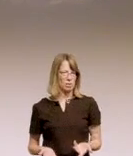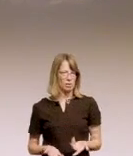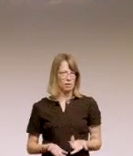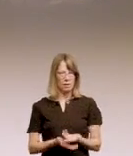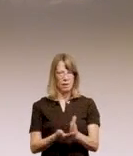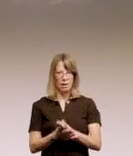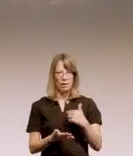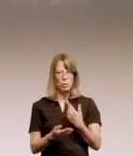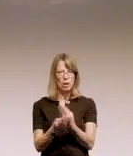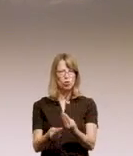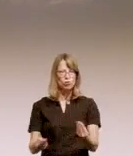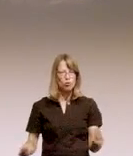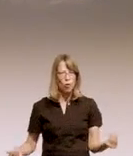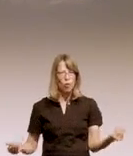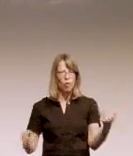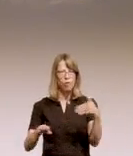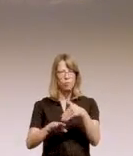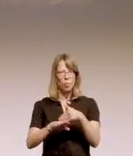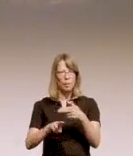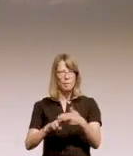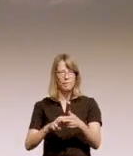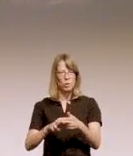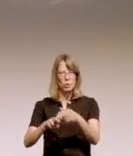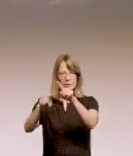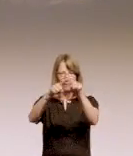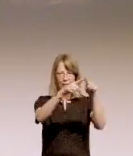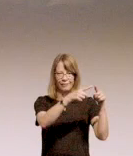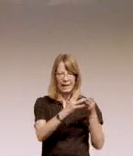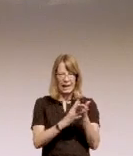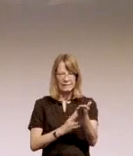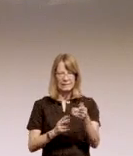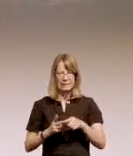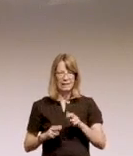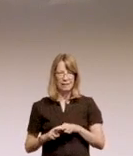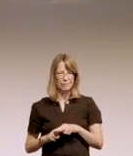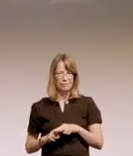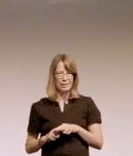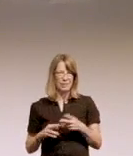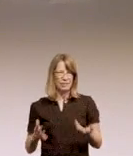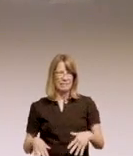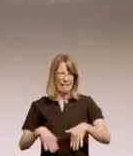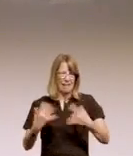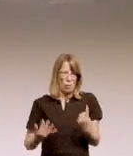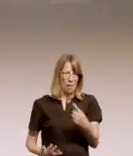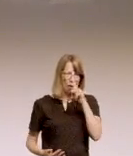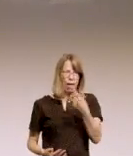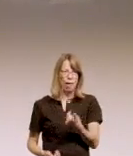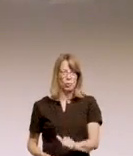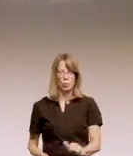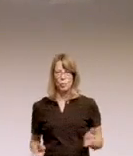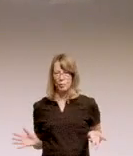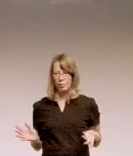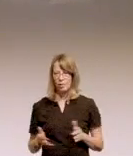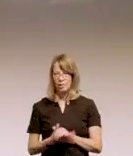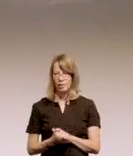solve for the unique needs of accessibility if I don't solve for the unique needs of humans first? Little did